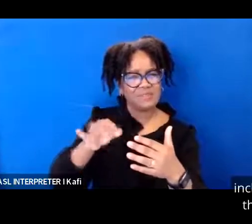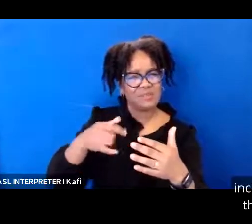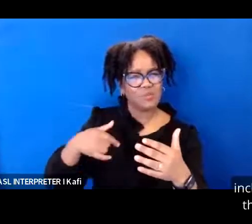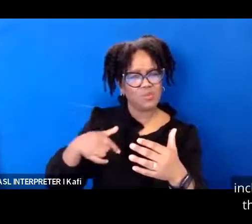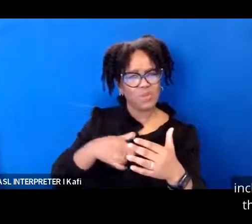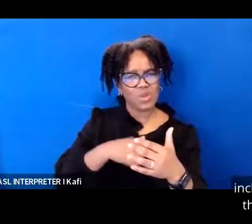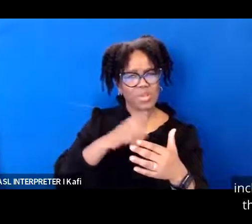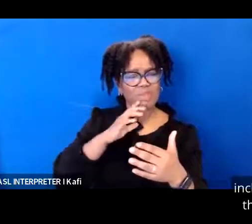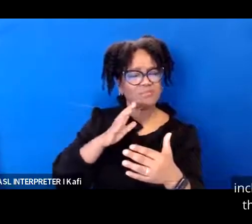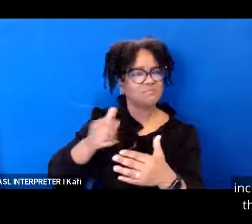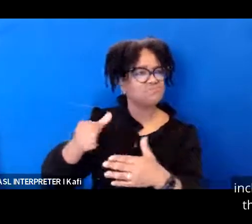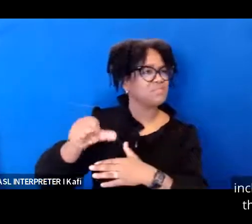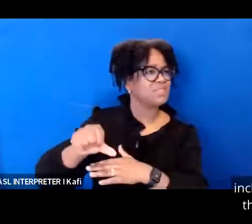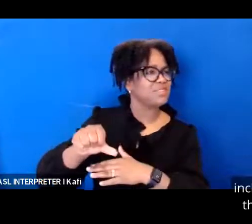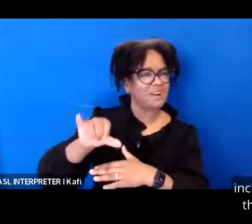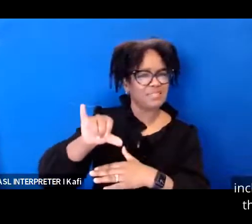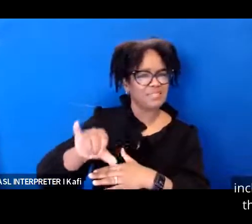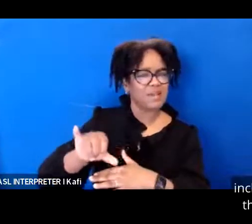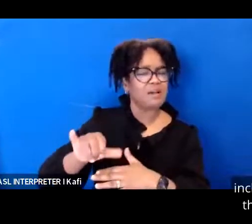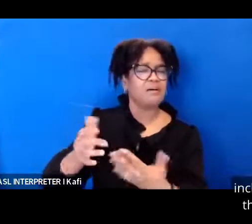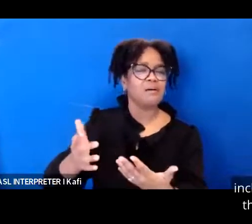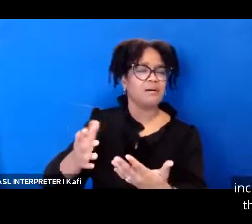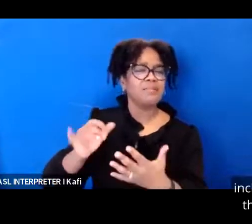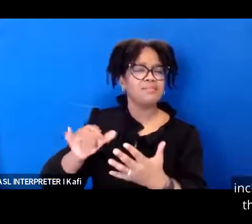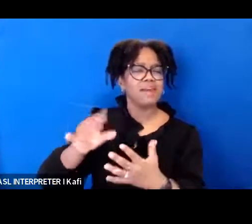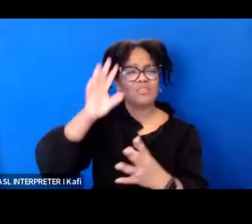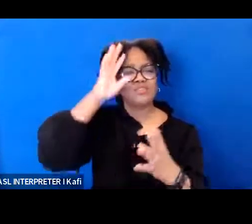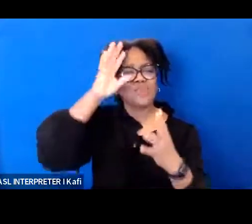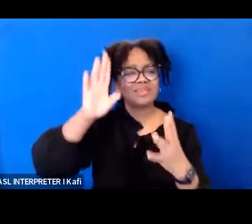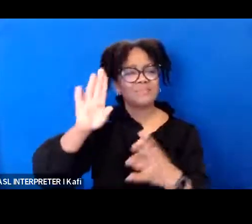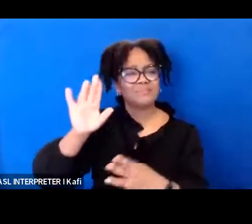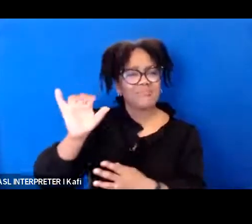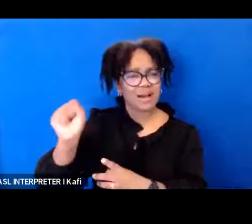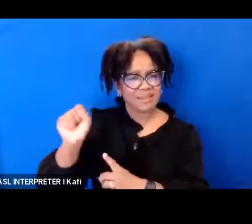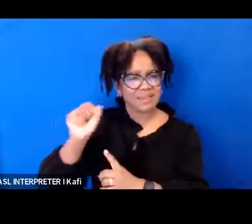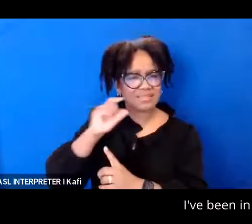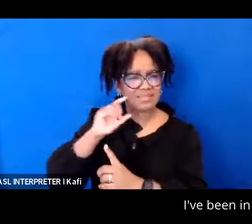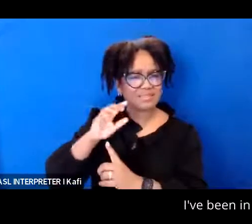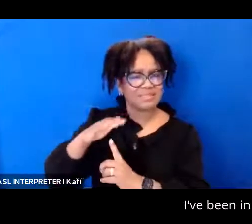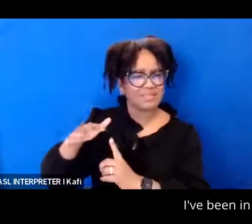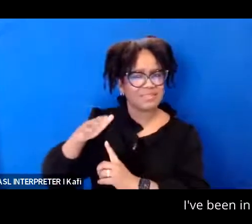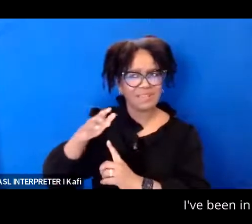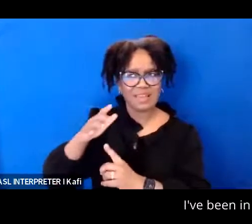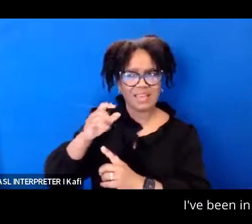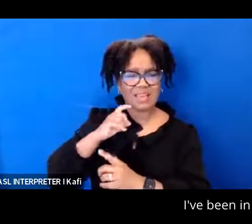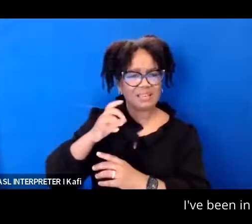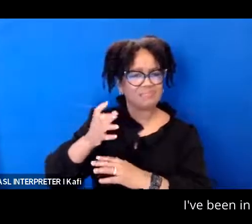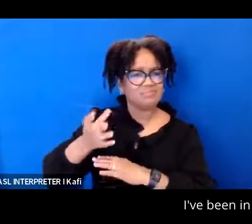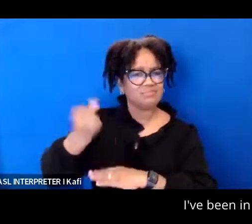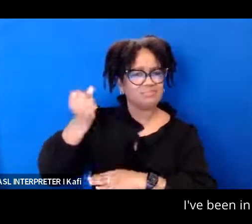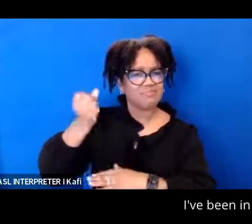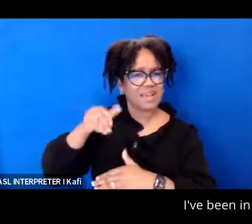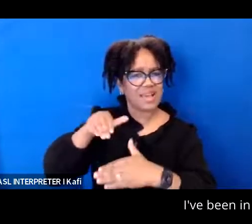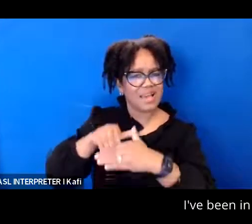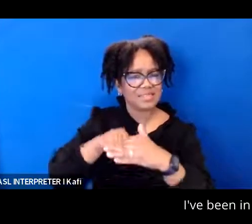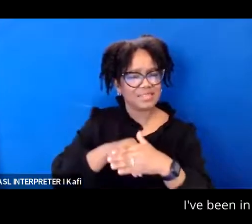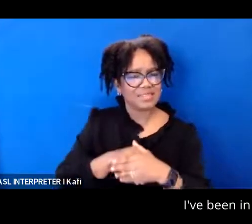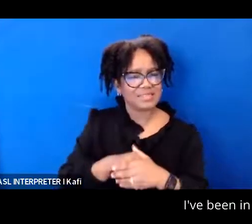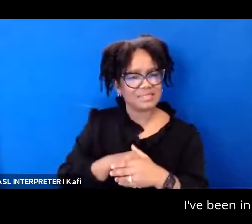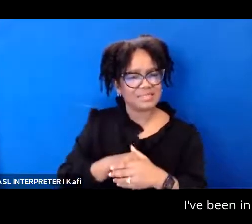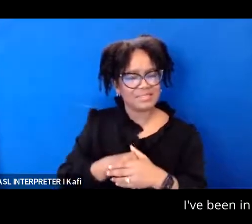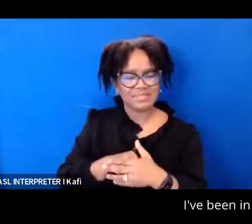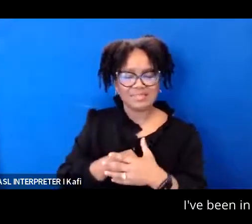biases than many of us have i've been in situations where